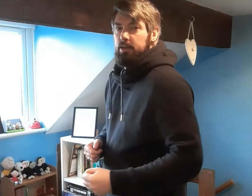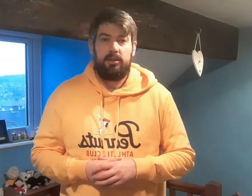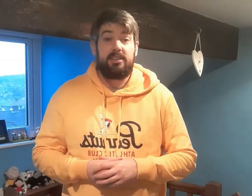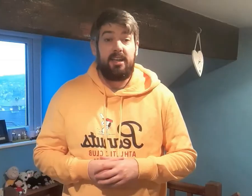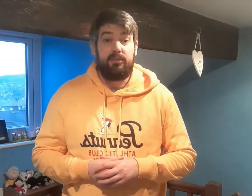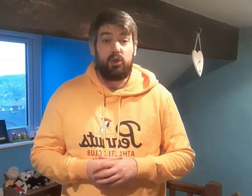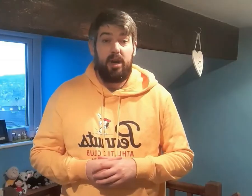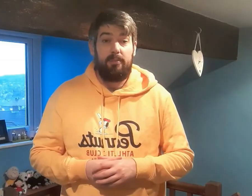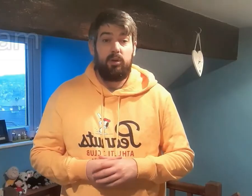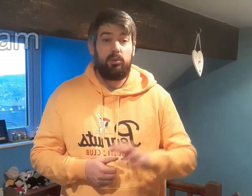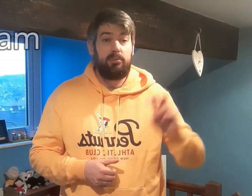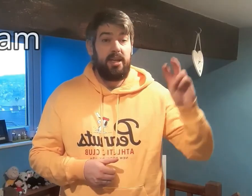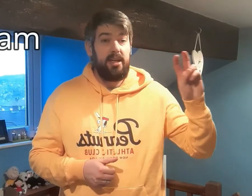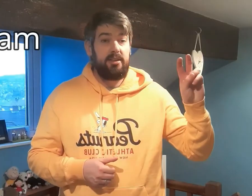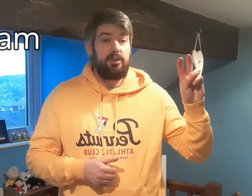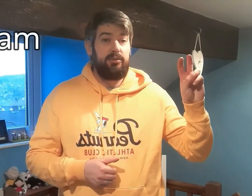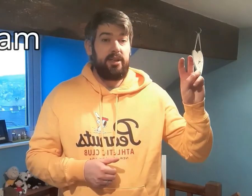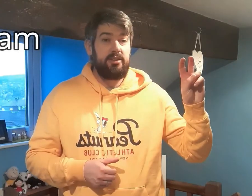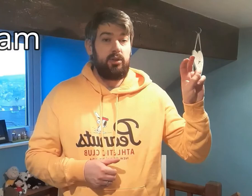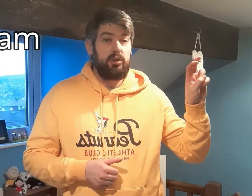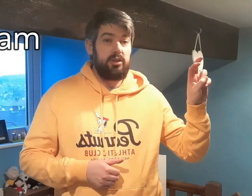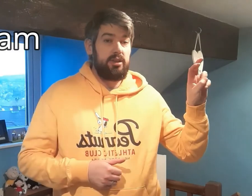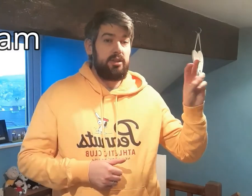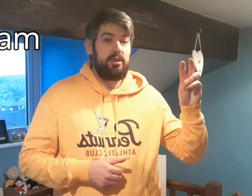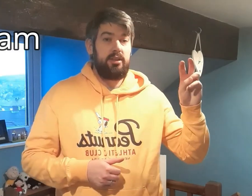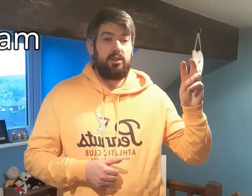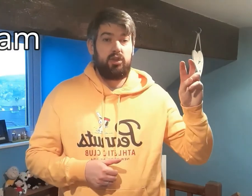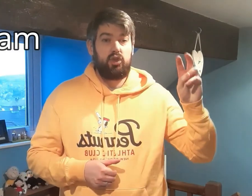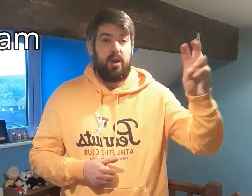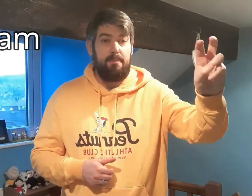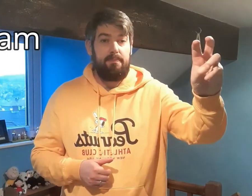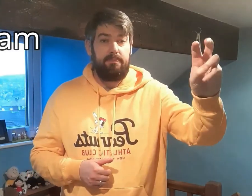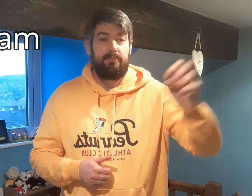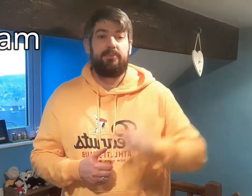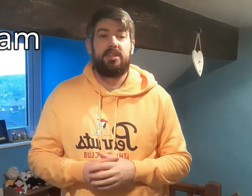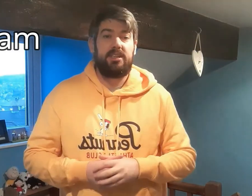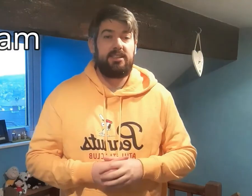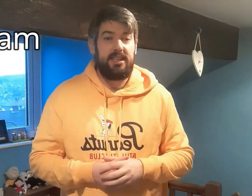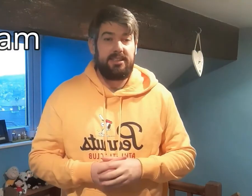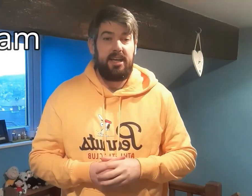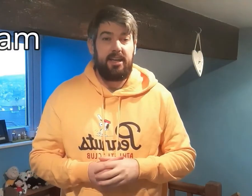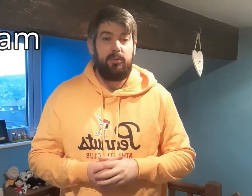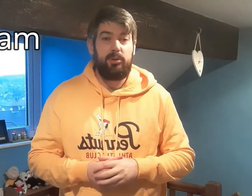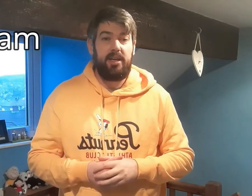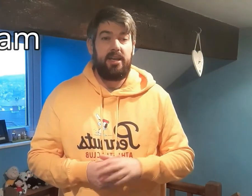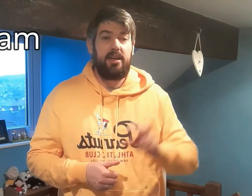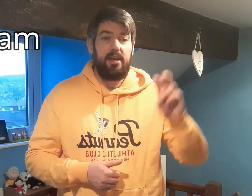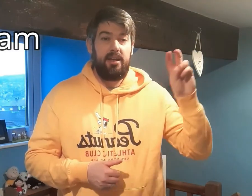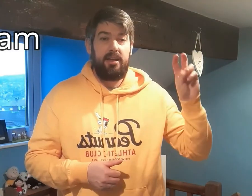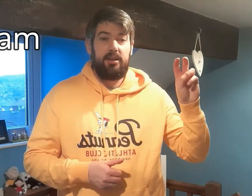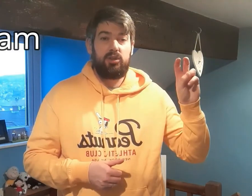The sign for tram would be two fingers hooked, tram. So that sign again would be